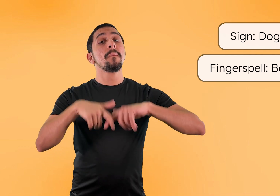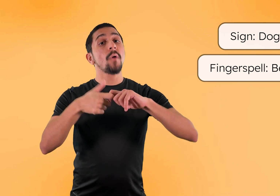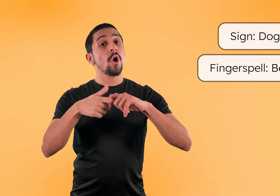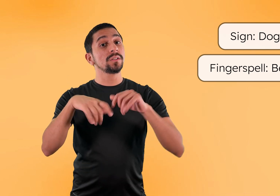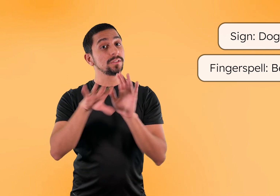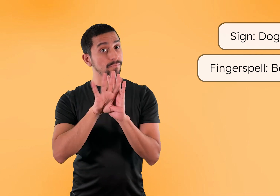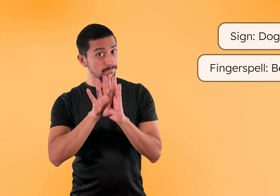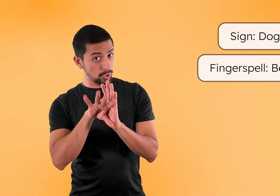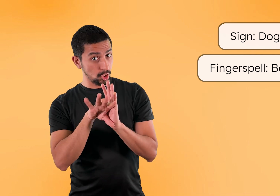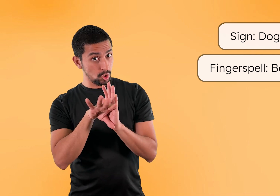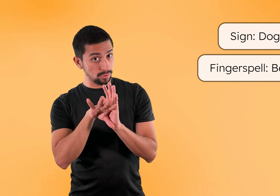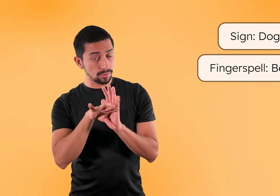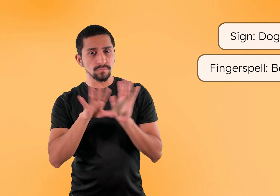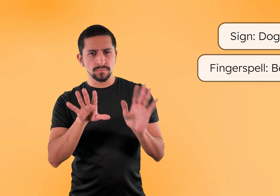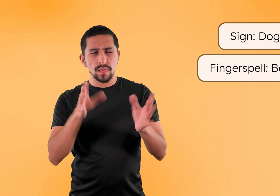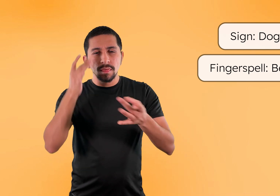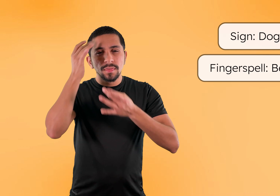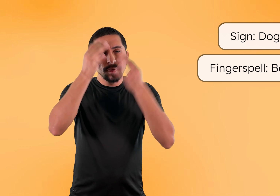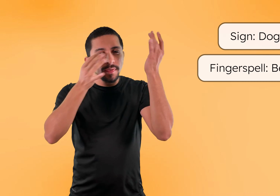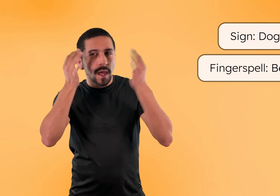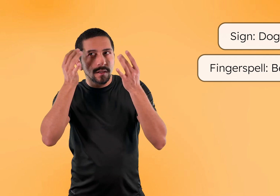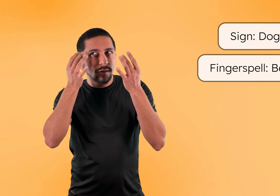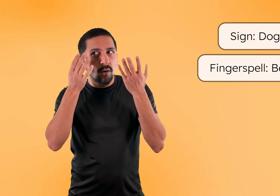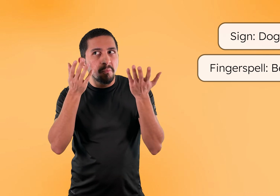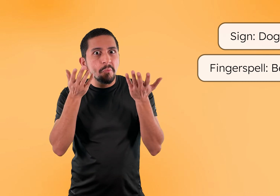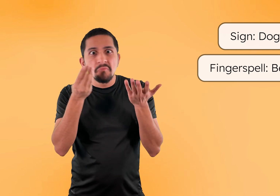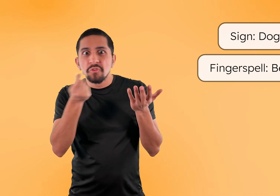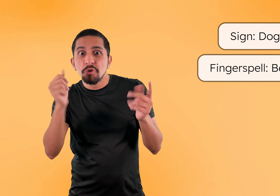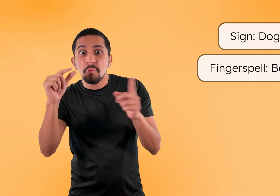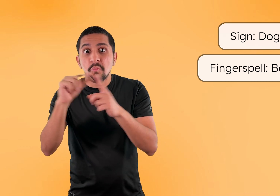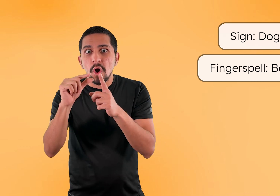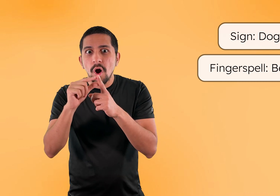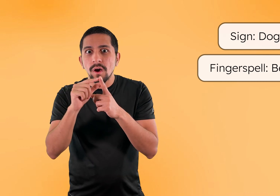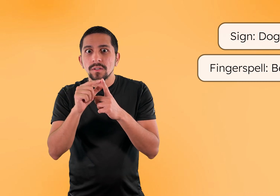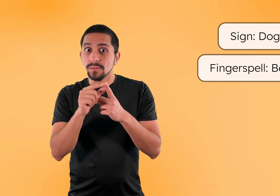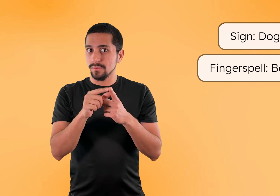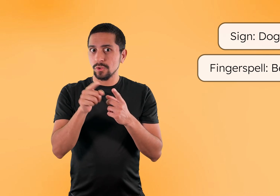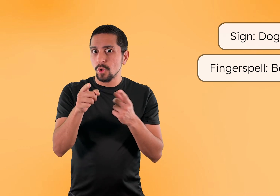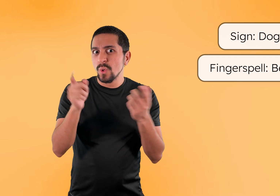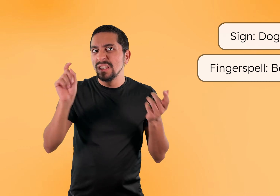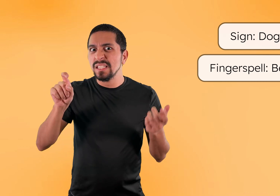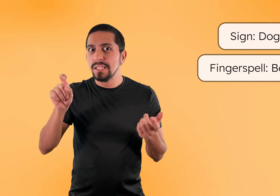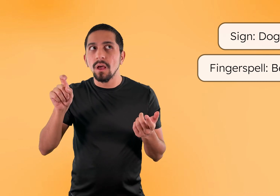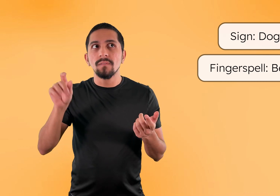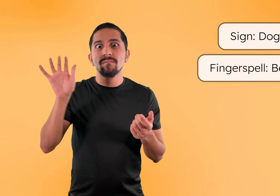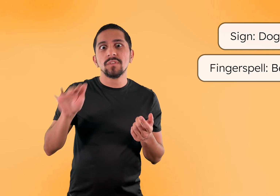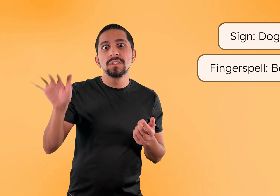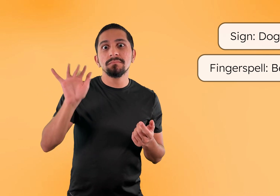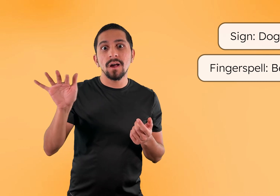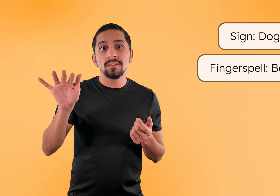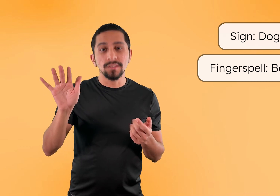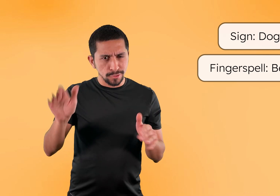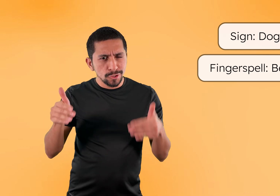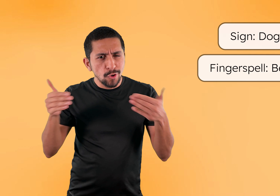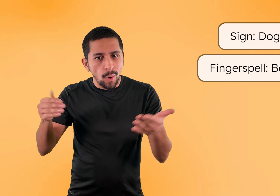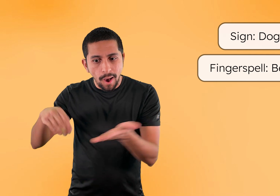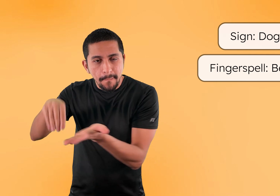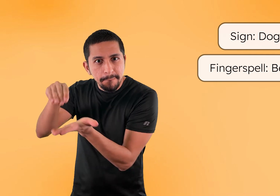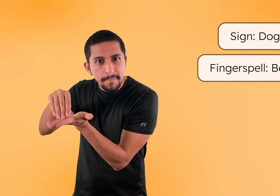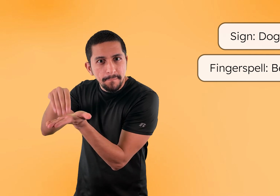Pause the video here and think of a few words you might want to use that would need to be fingerspelled. Write them